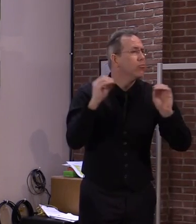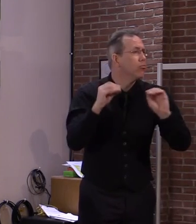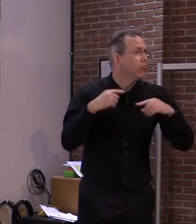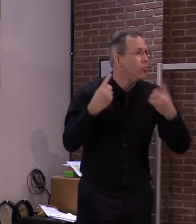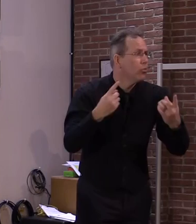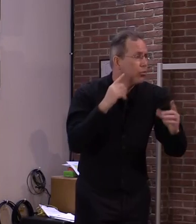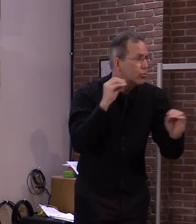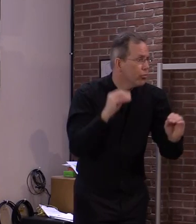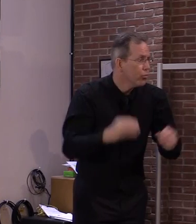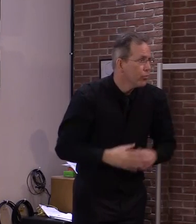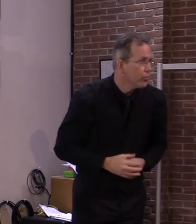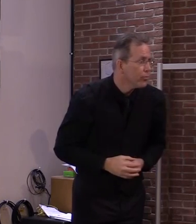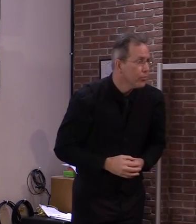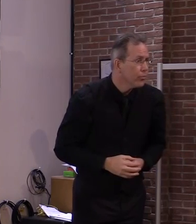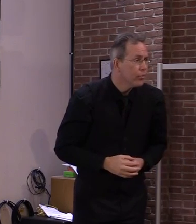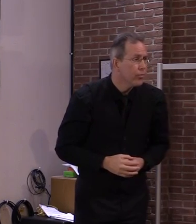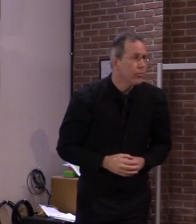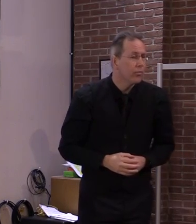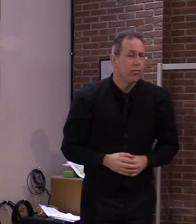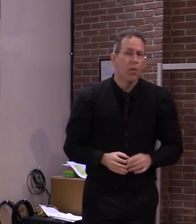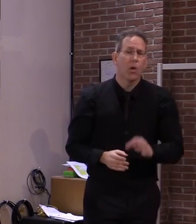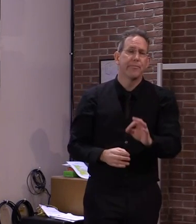Tim, Vermont Business Magazine.